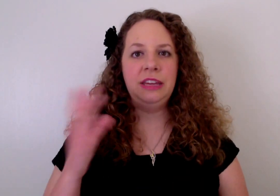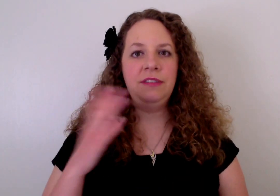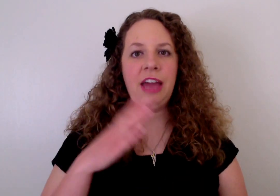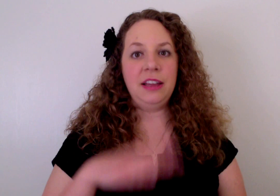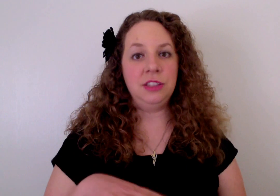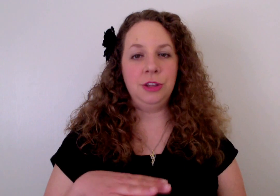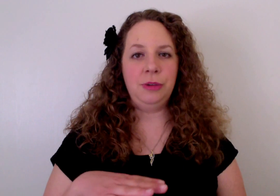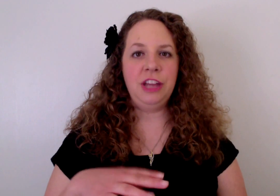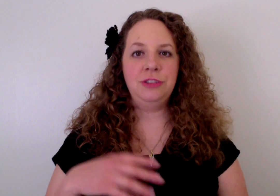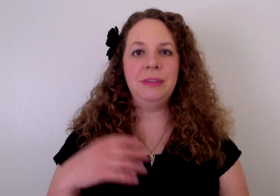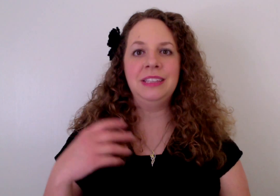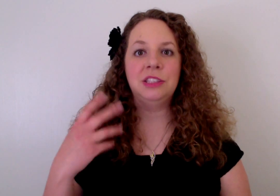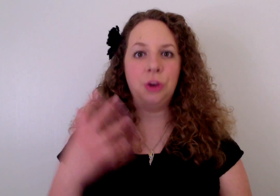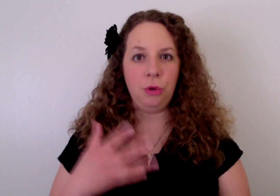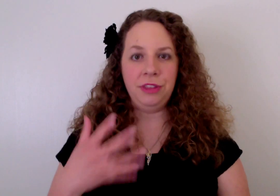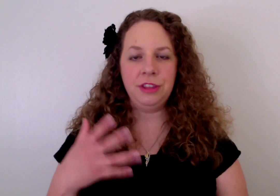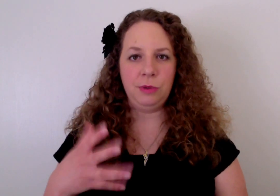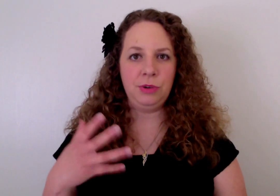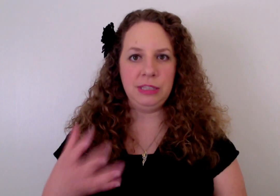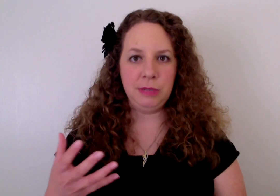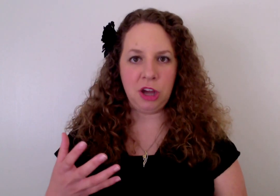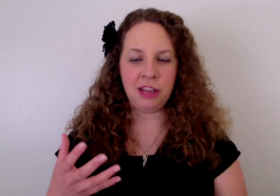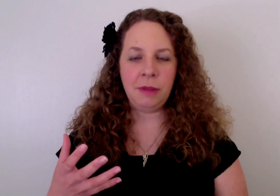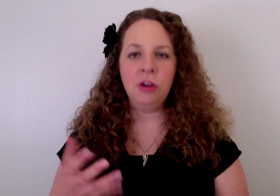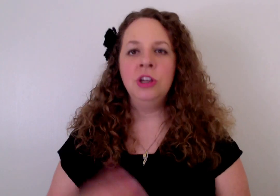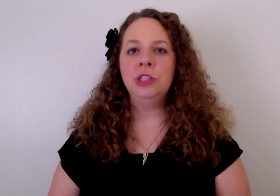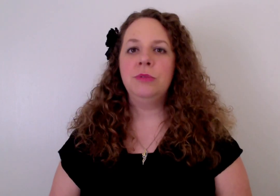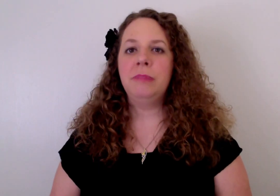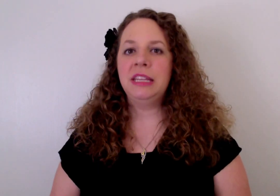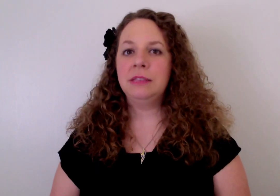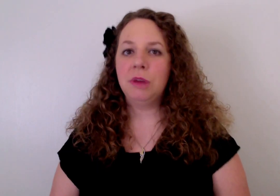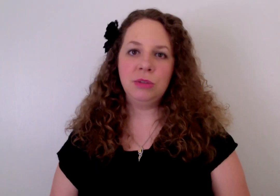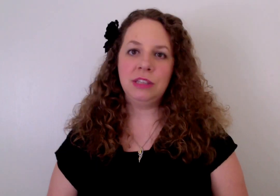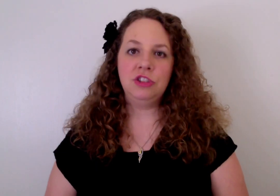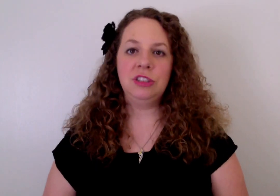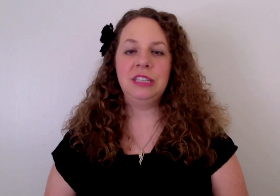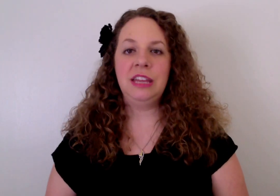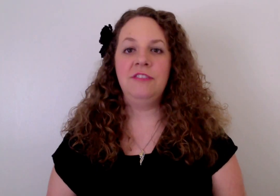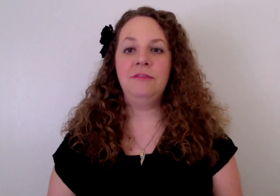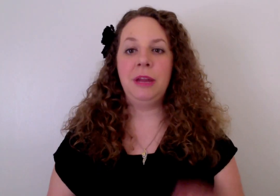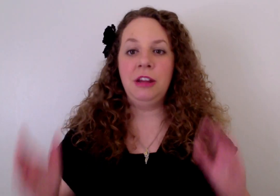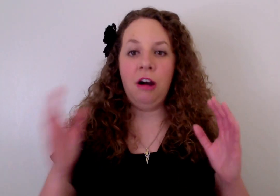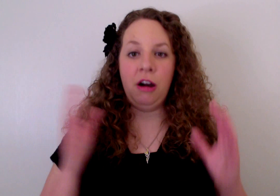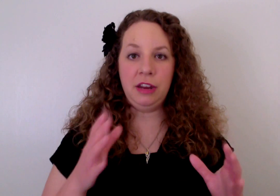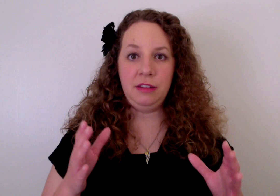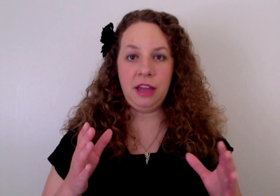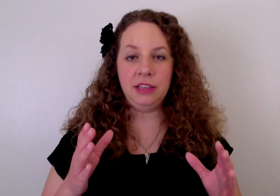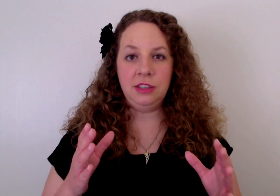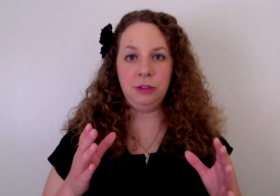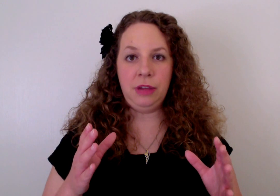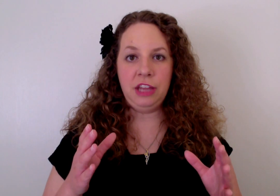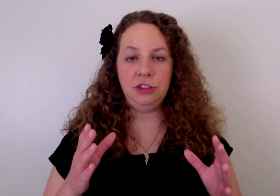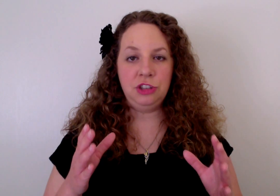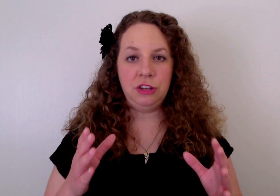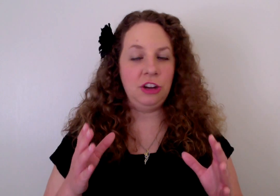it as the location because it's the whole thing that we're going to be talking about. So it makes the most sense just to give Benihana as the location, or